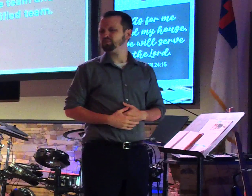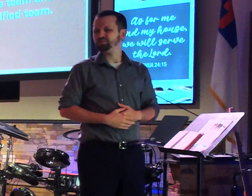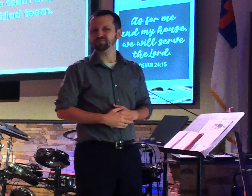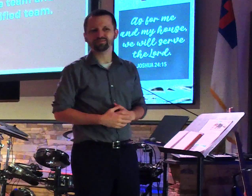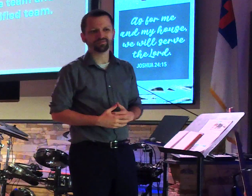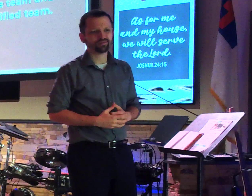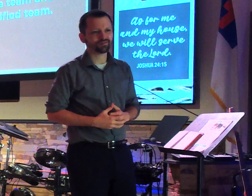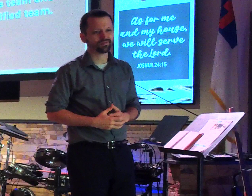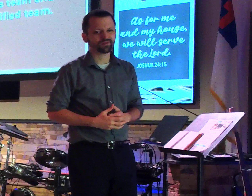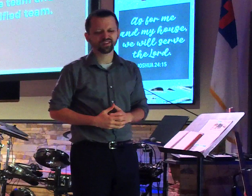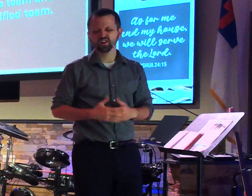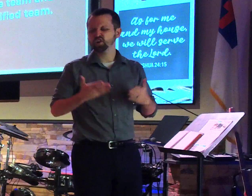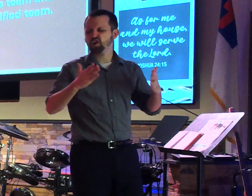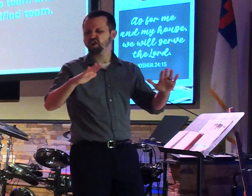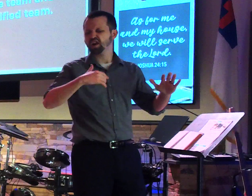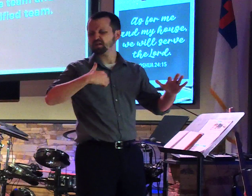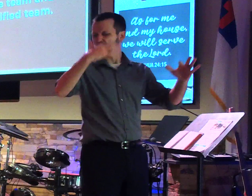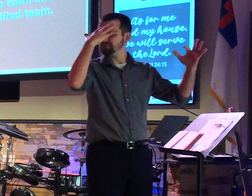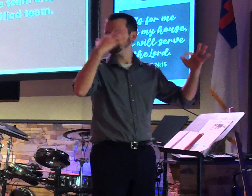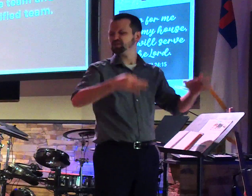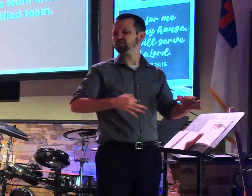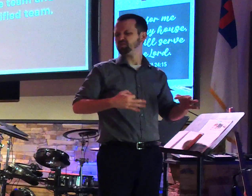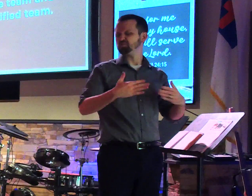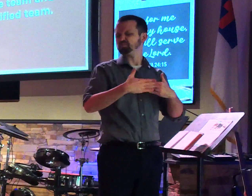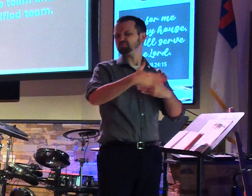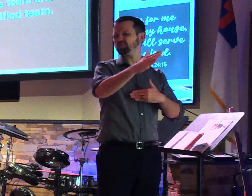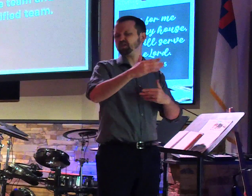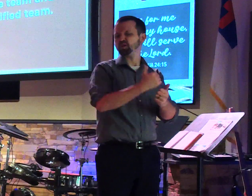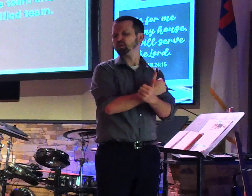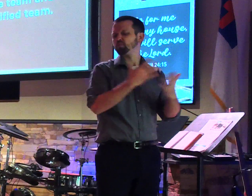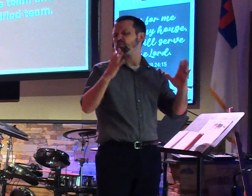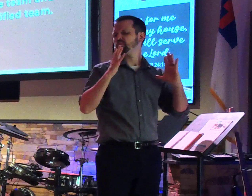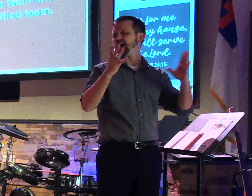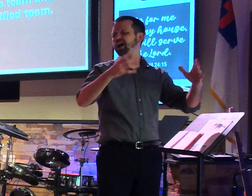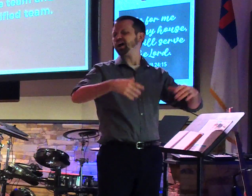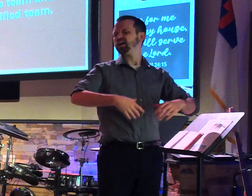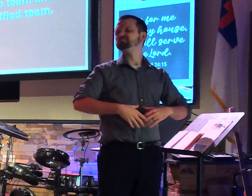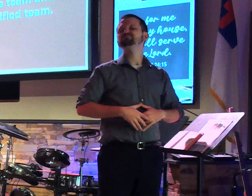Yeah, just leave the decisions up to me in this house and everything will work out just fine.